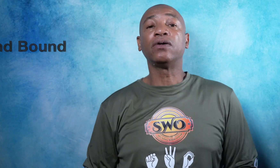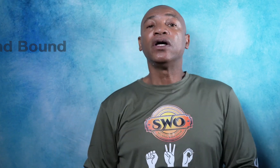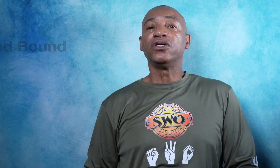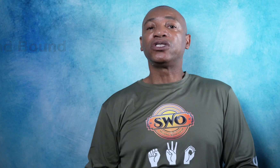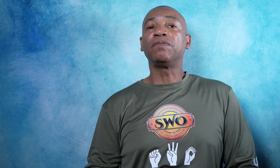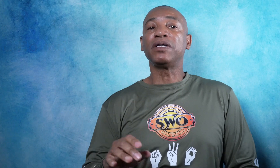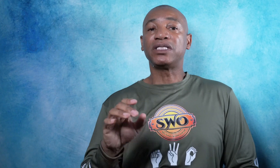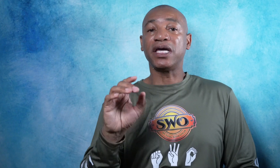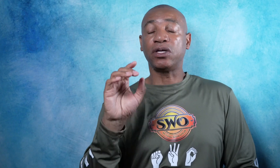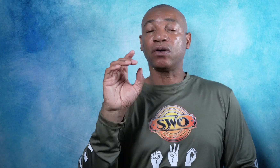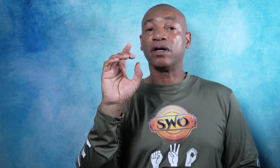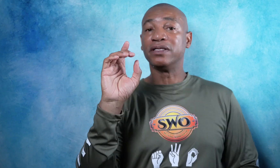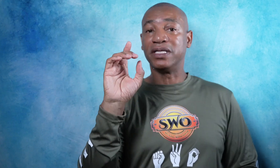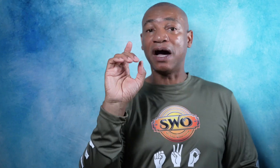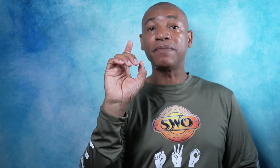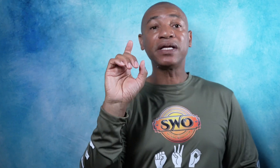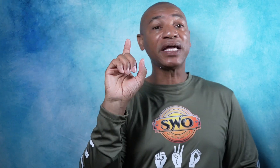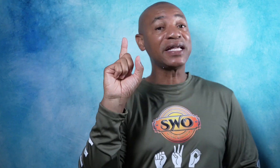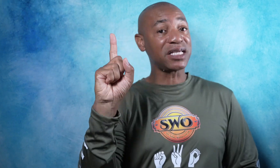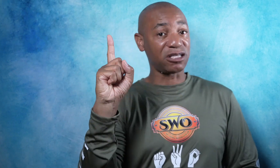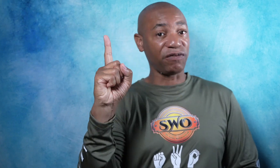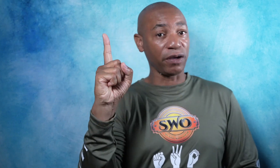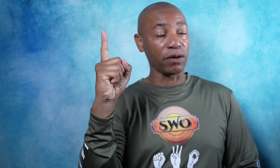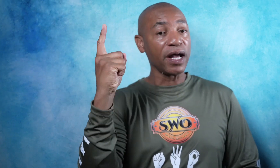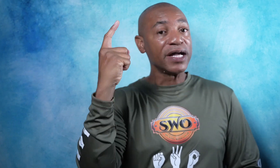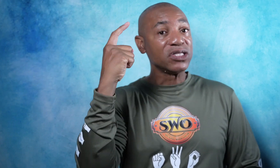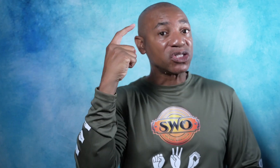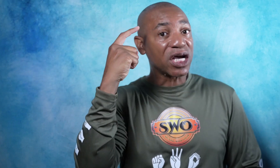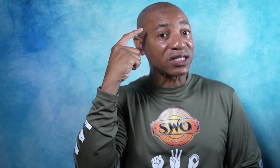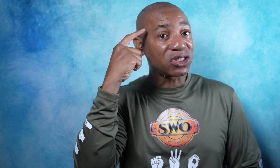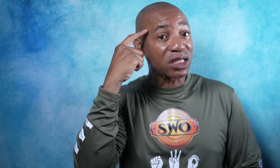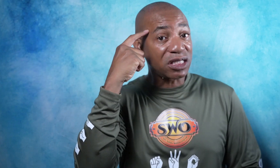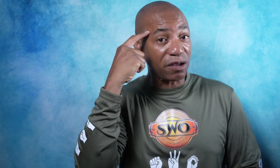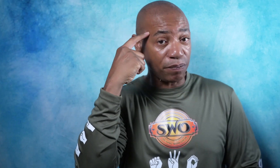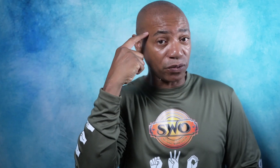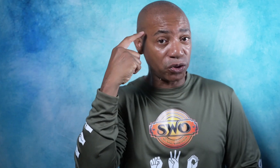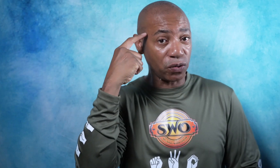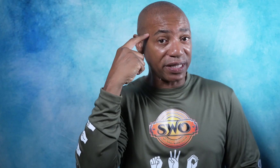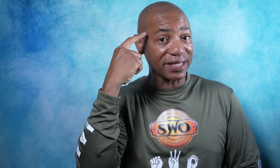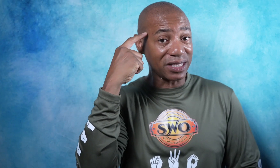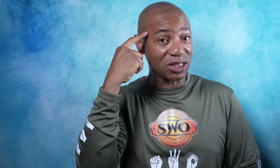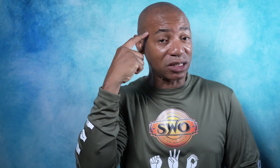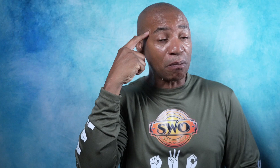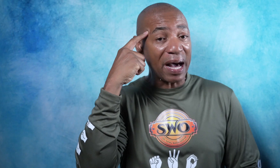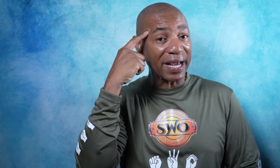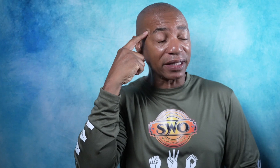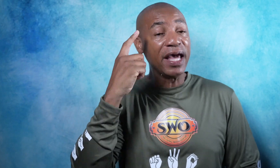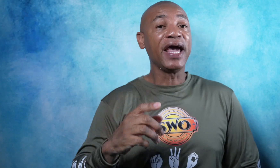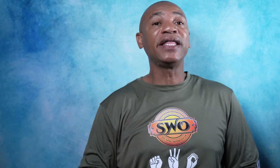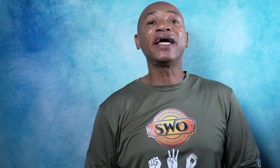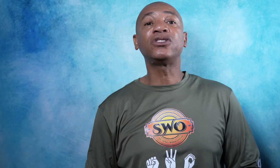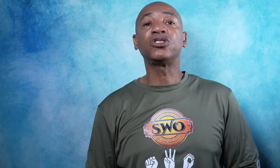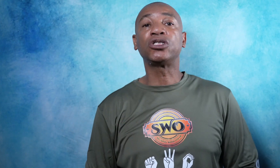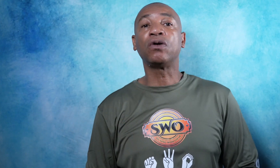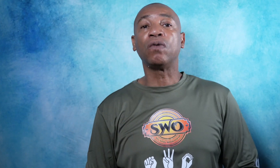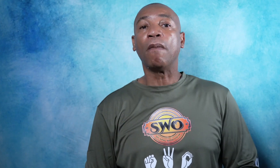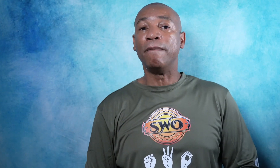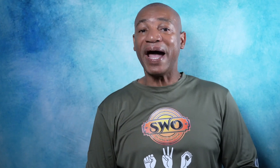you simply take your dominant index finger, touch the temple, showing that this is the mind. And then to show